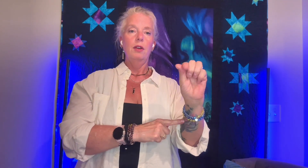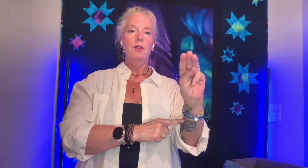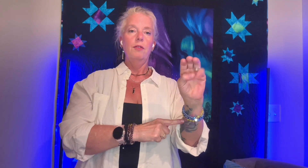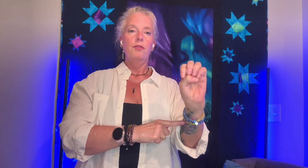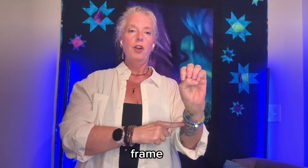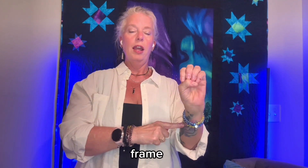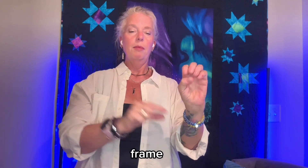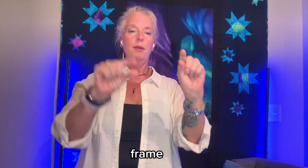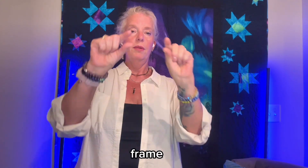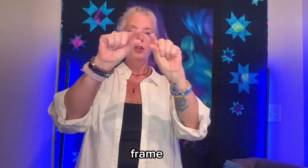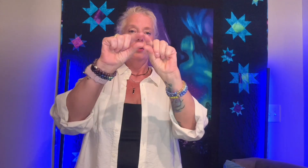frame,